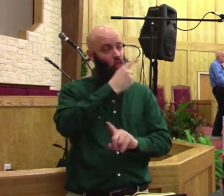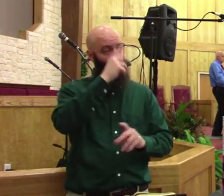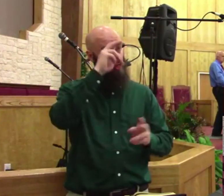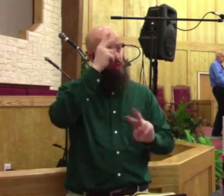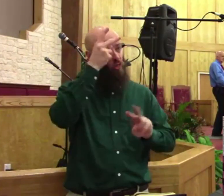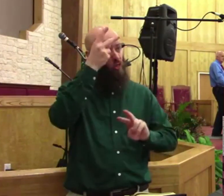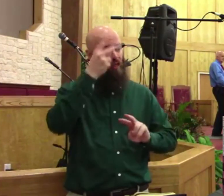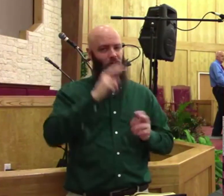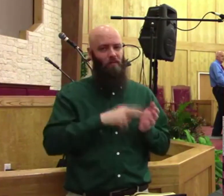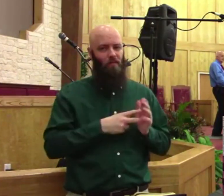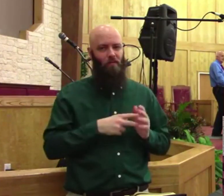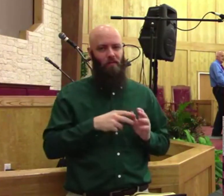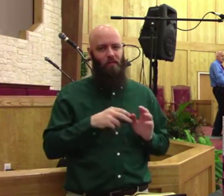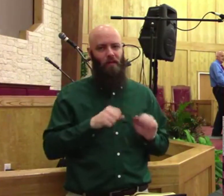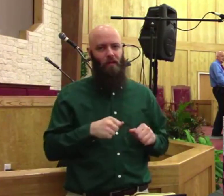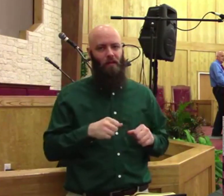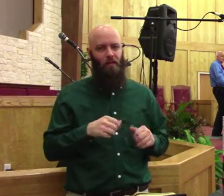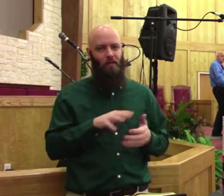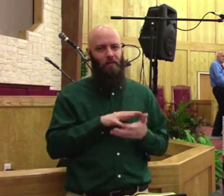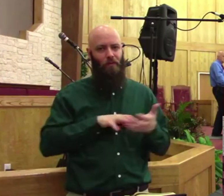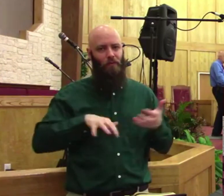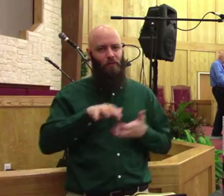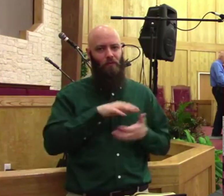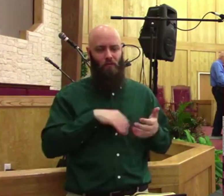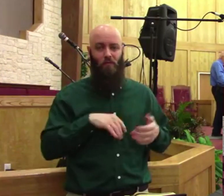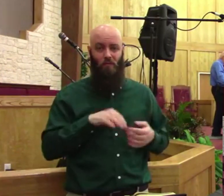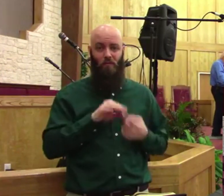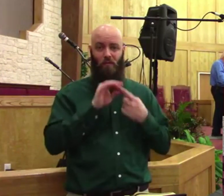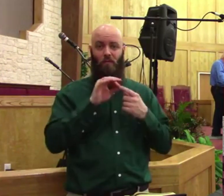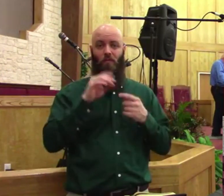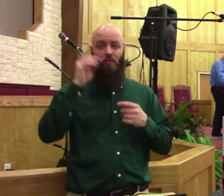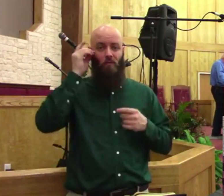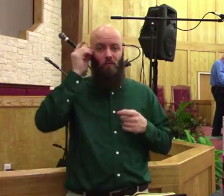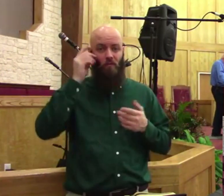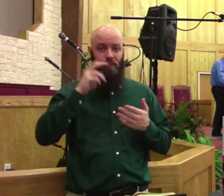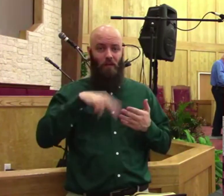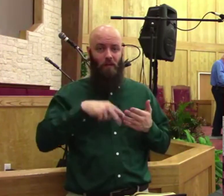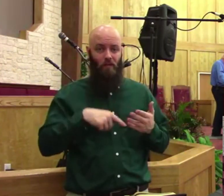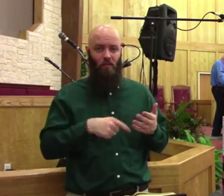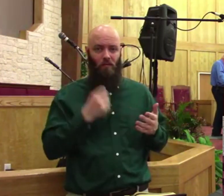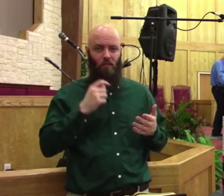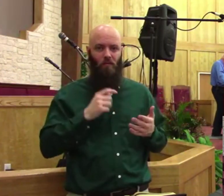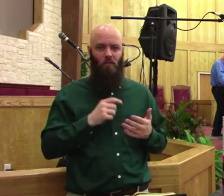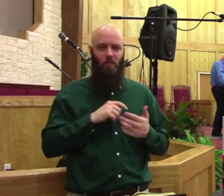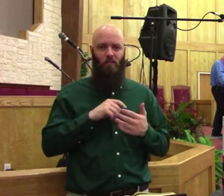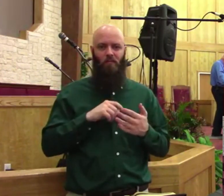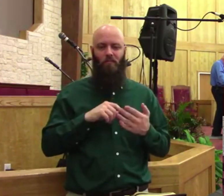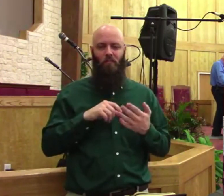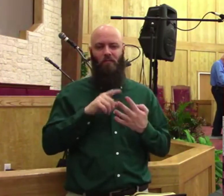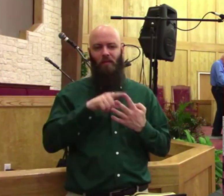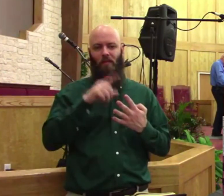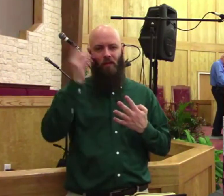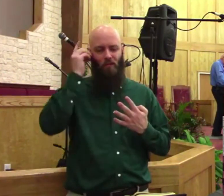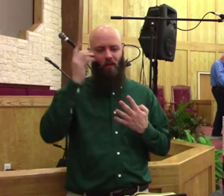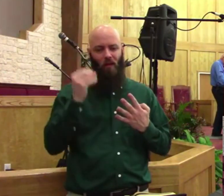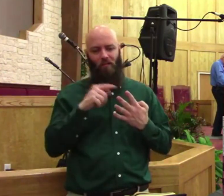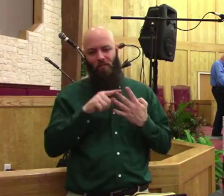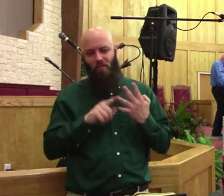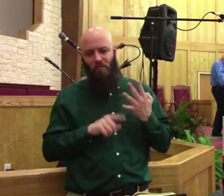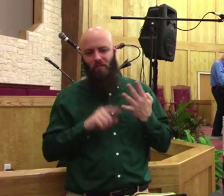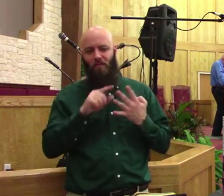particular when we read about Daniel. And his three, Shadrach, Meshach, and Abednego, who again